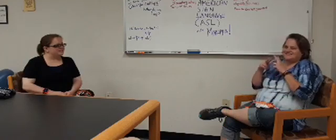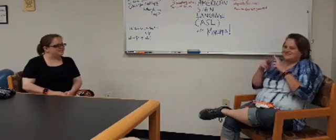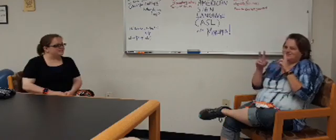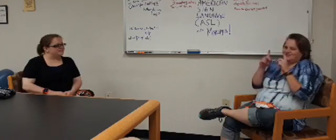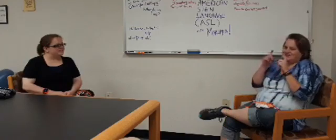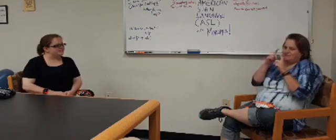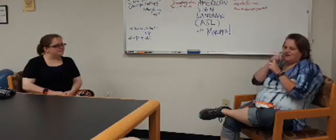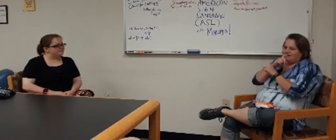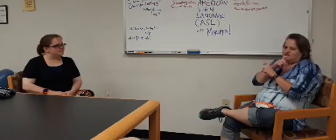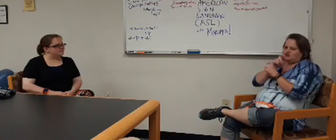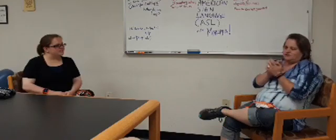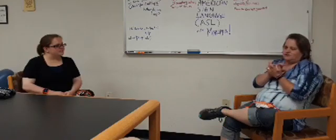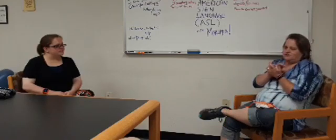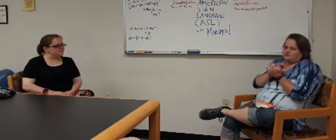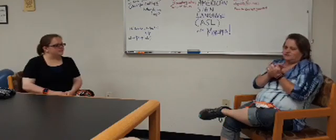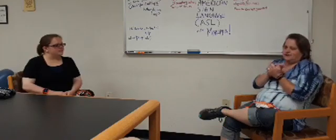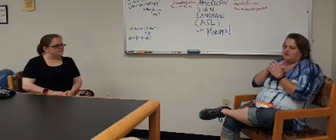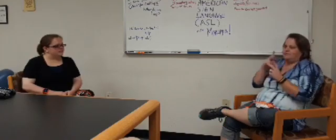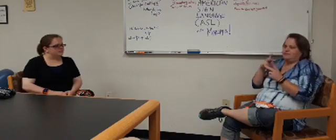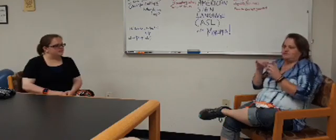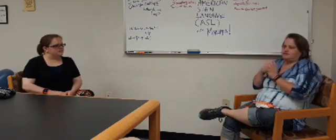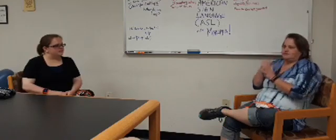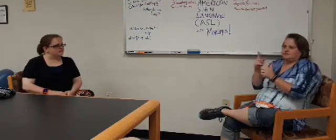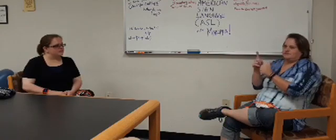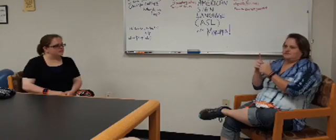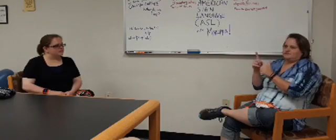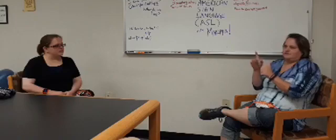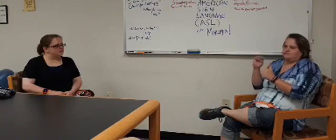different complications. So, hearing people just